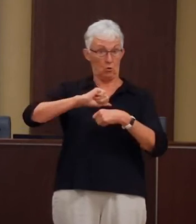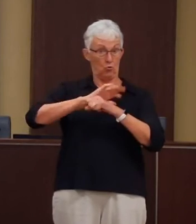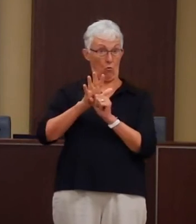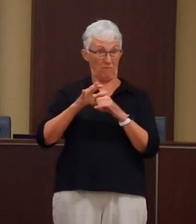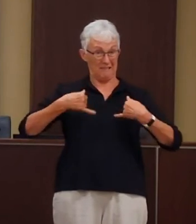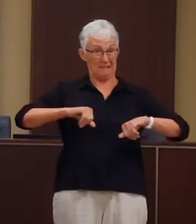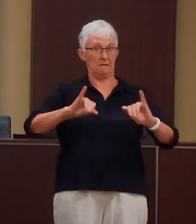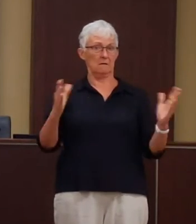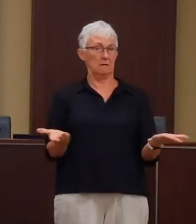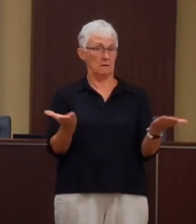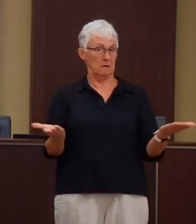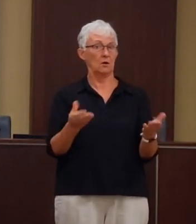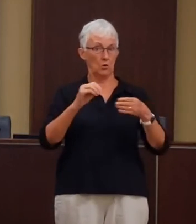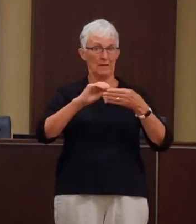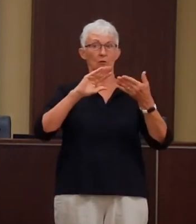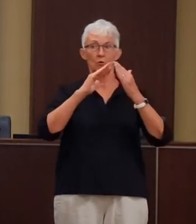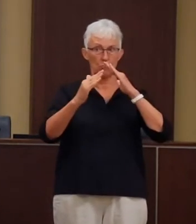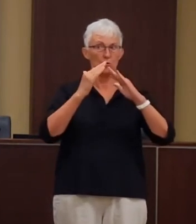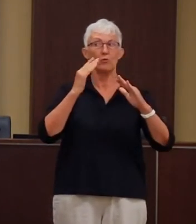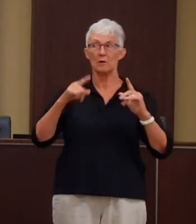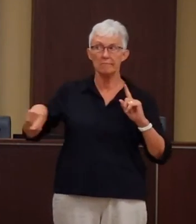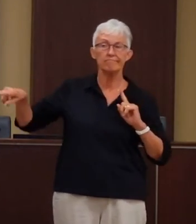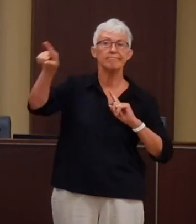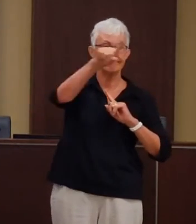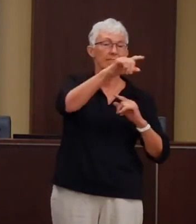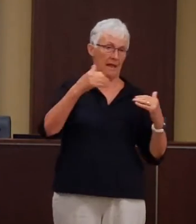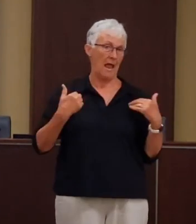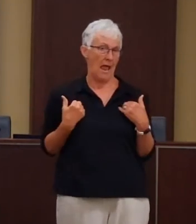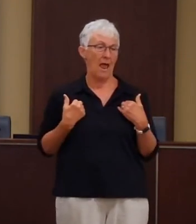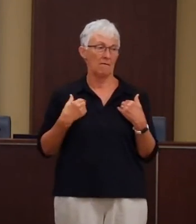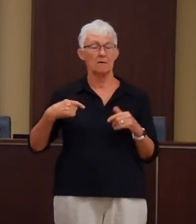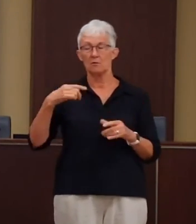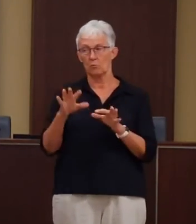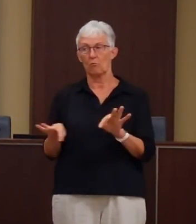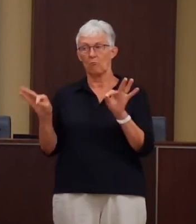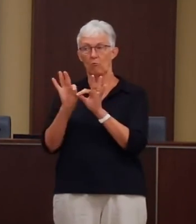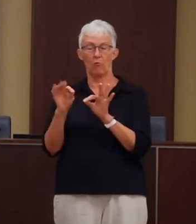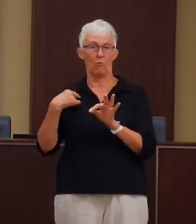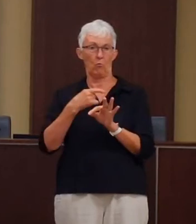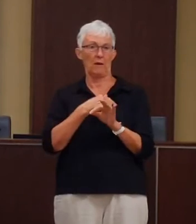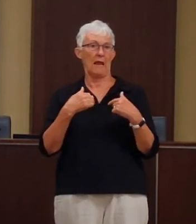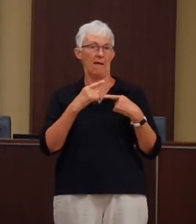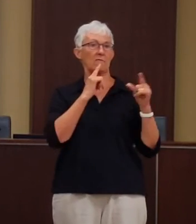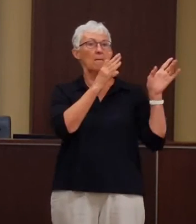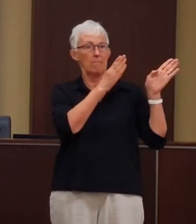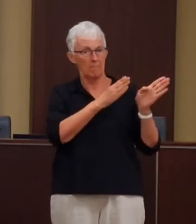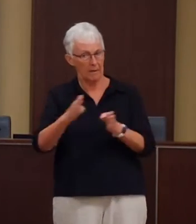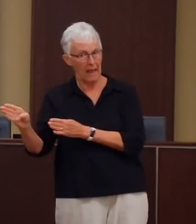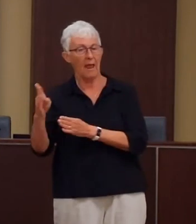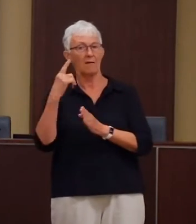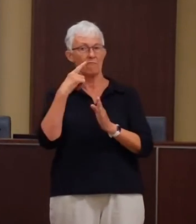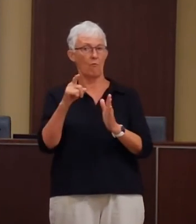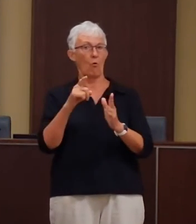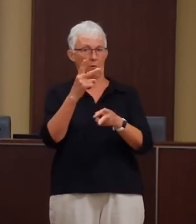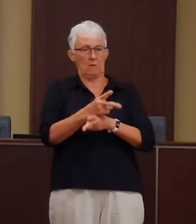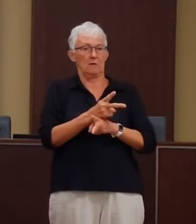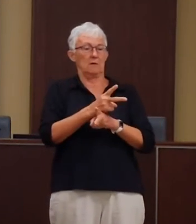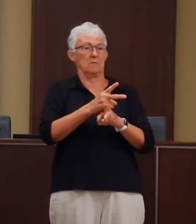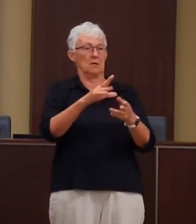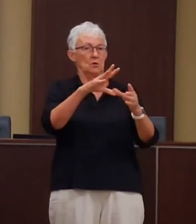that these protocols that we have in place and keep in place are going to continue to keep our students and our staff safe. That's our